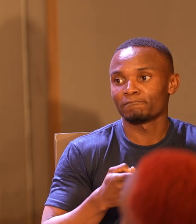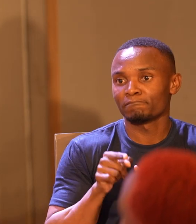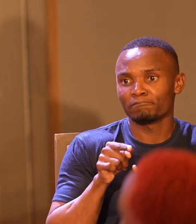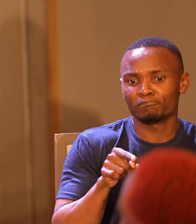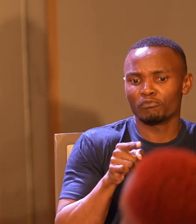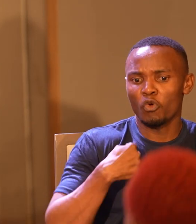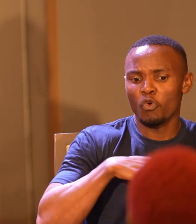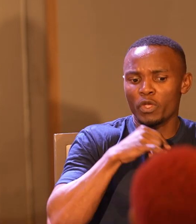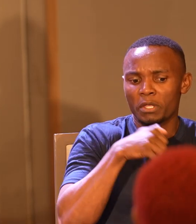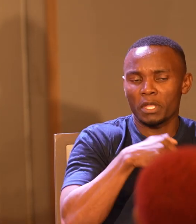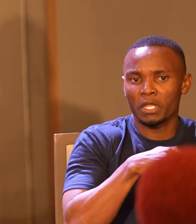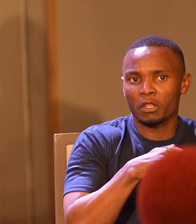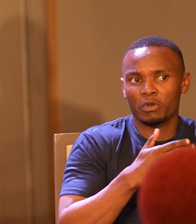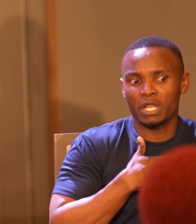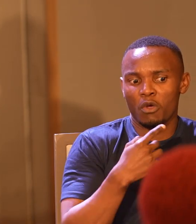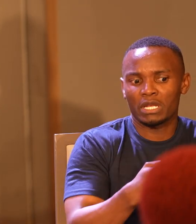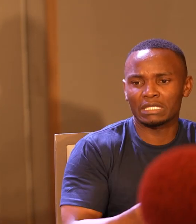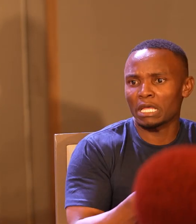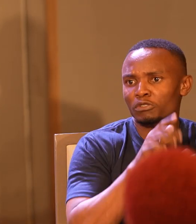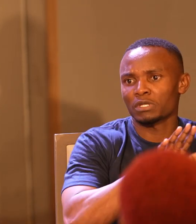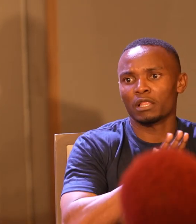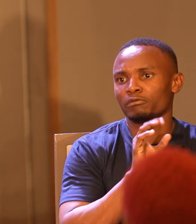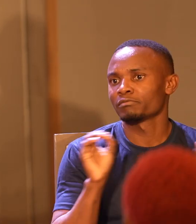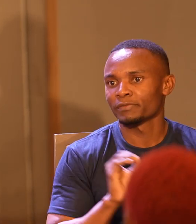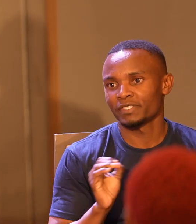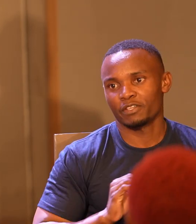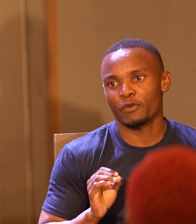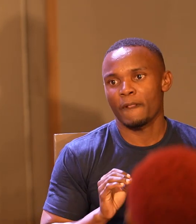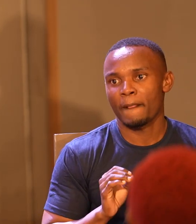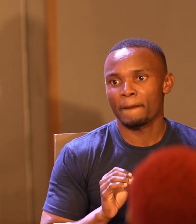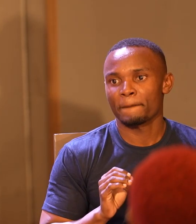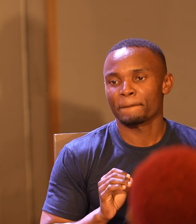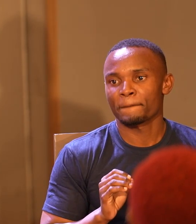do not feature so much in our discussions.